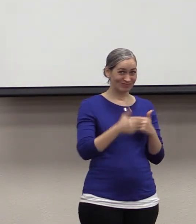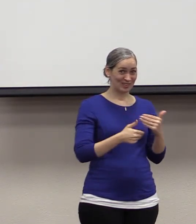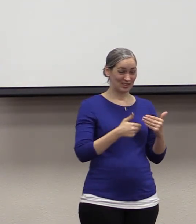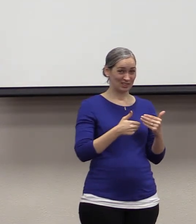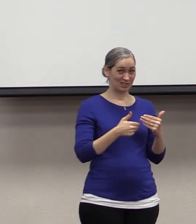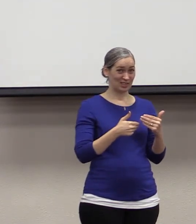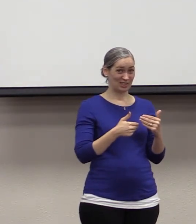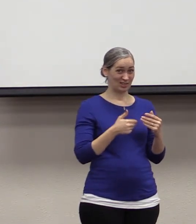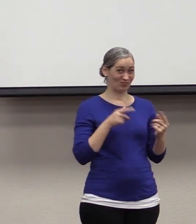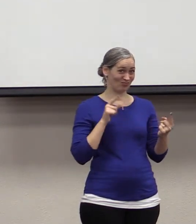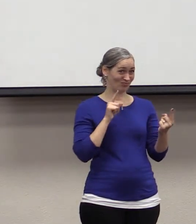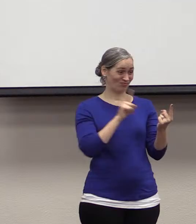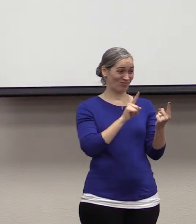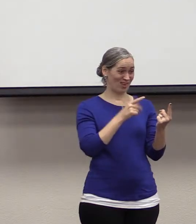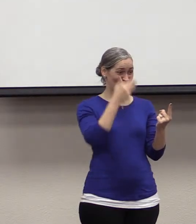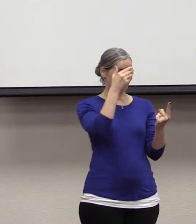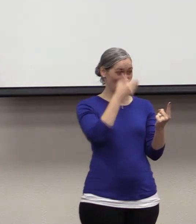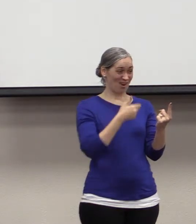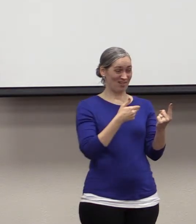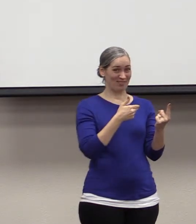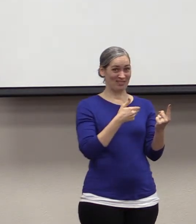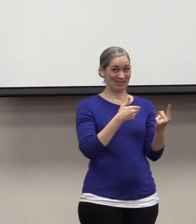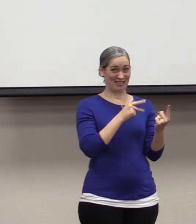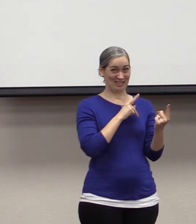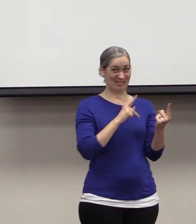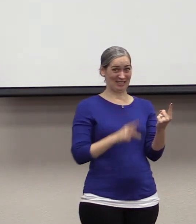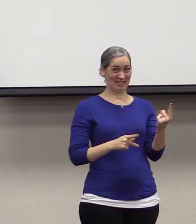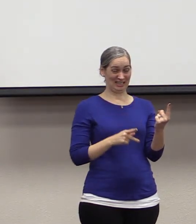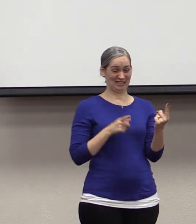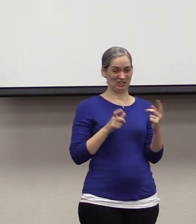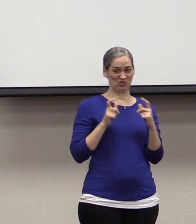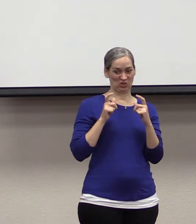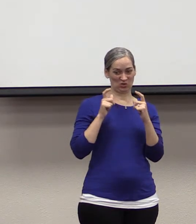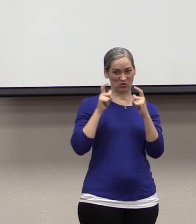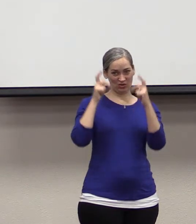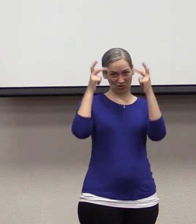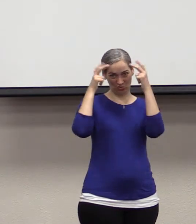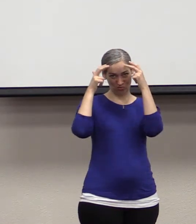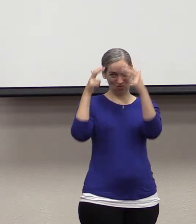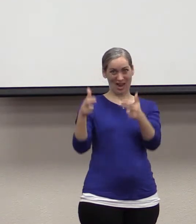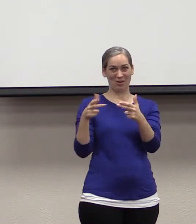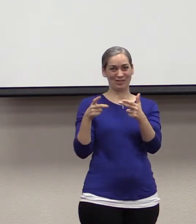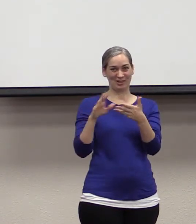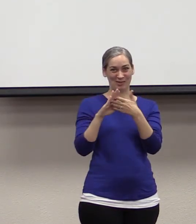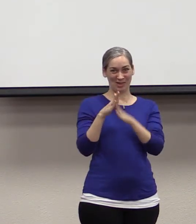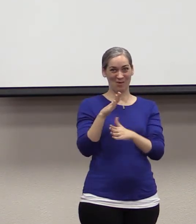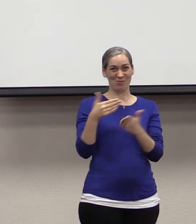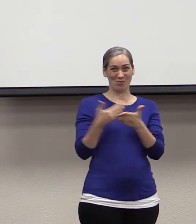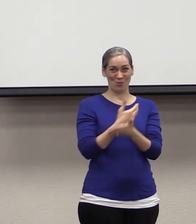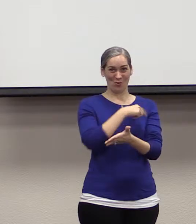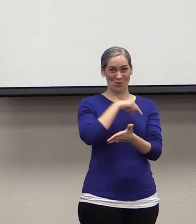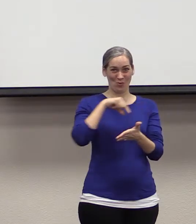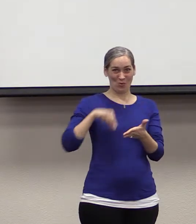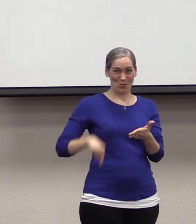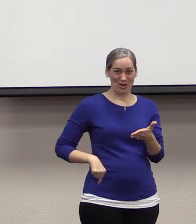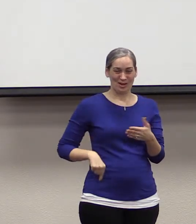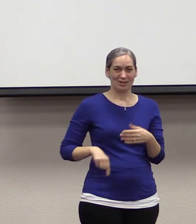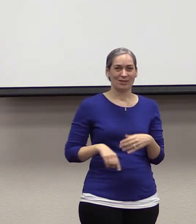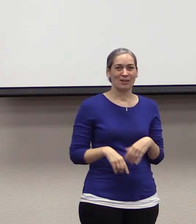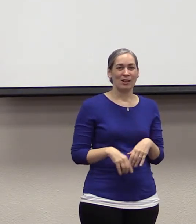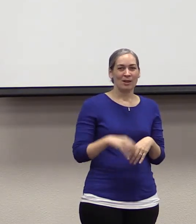is crowned queen. And so while she's having her crowning moment, Mordecai has been at the gates of the palace this entire time reading her